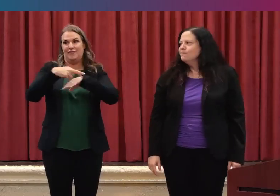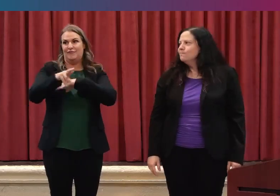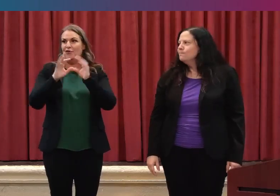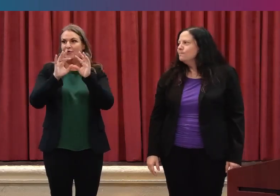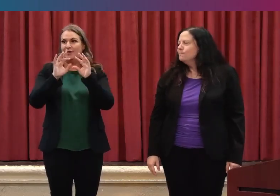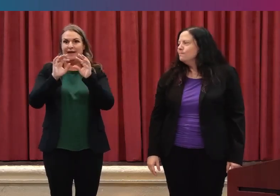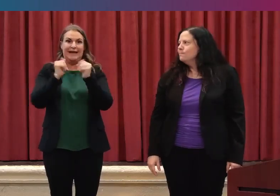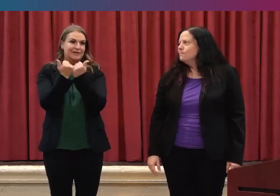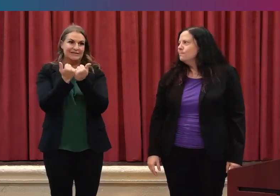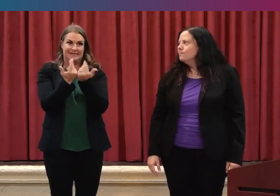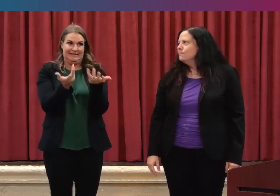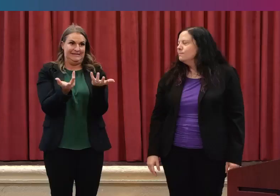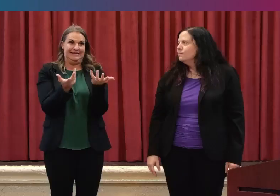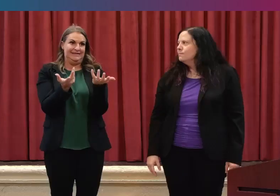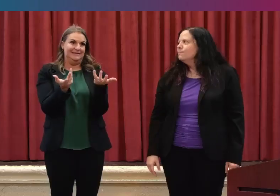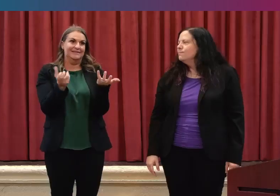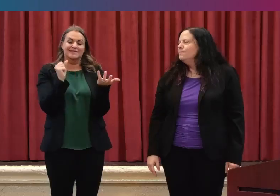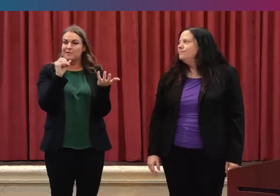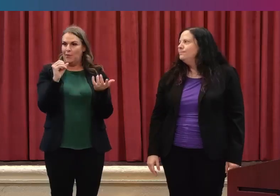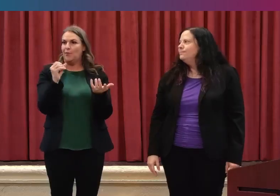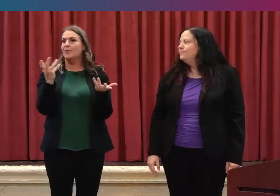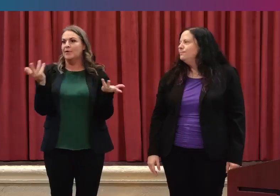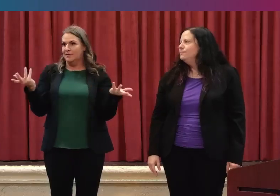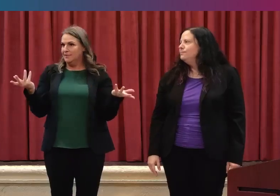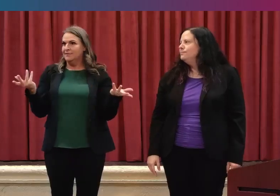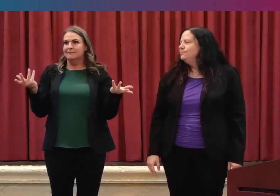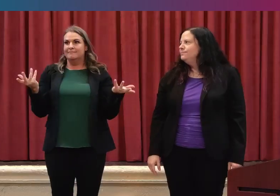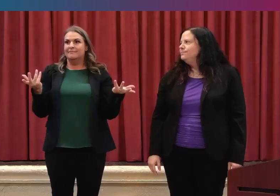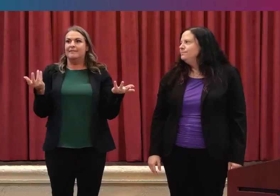There's a lot of different referral agencies out there.